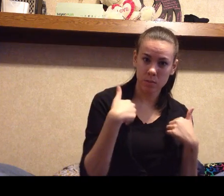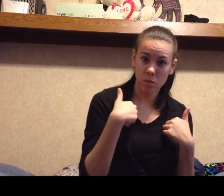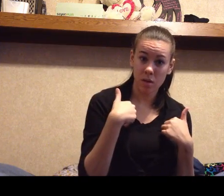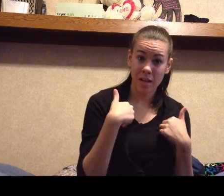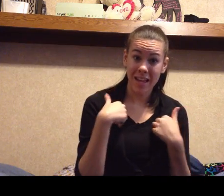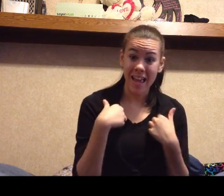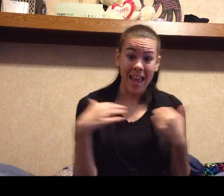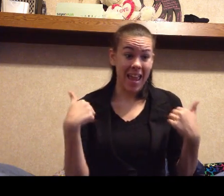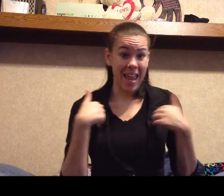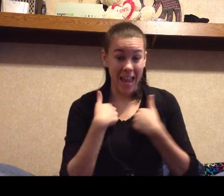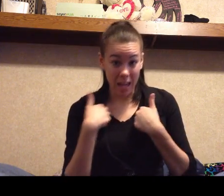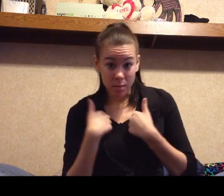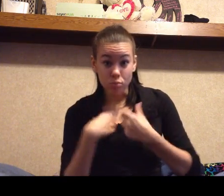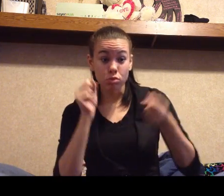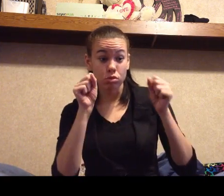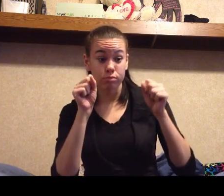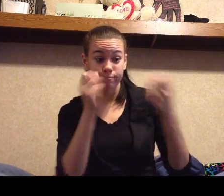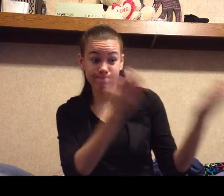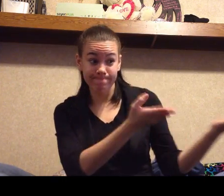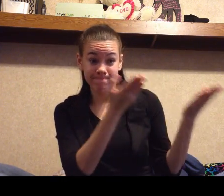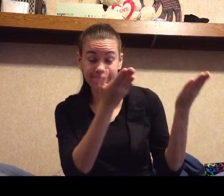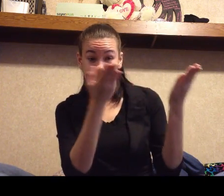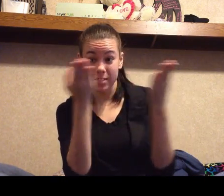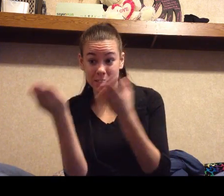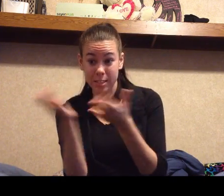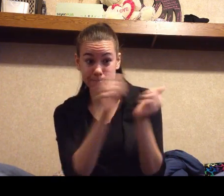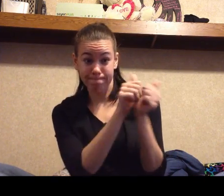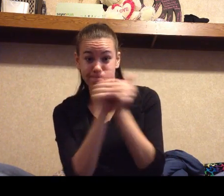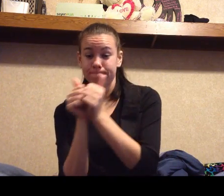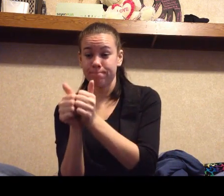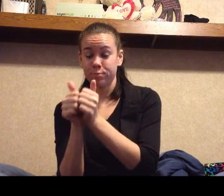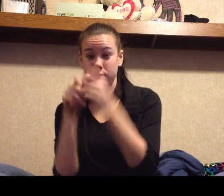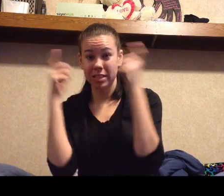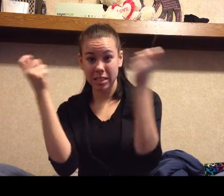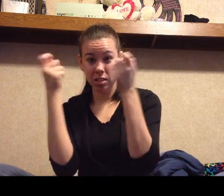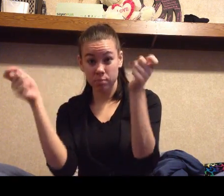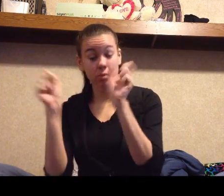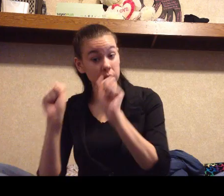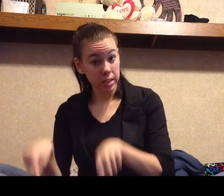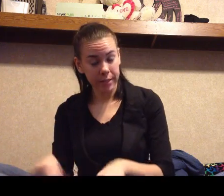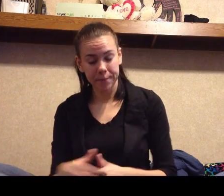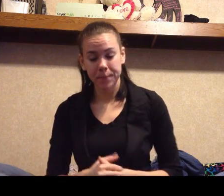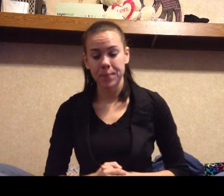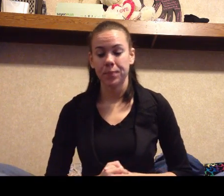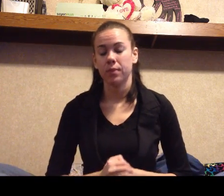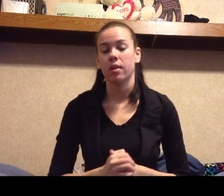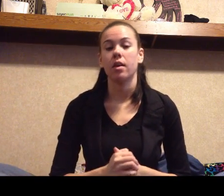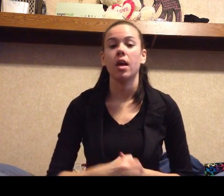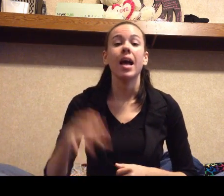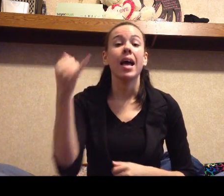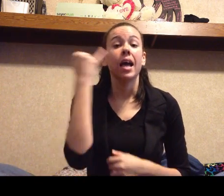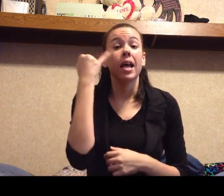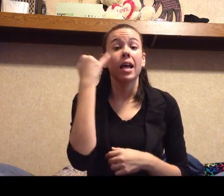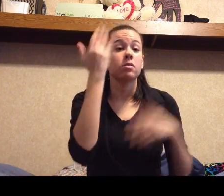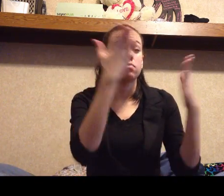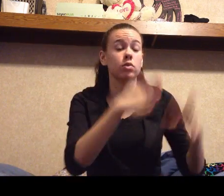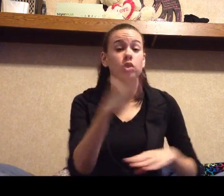oath ceremony. If the individual knows in advance that he or she will need some kind of